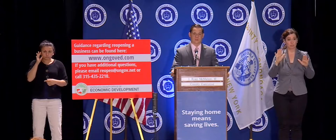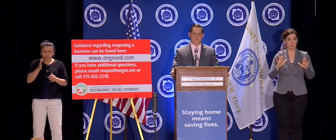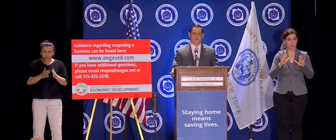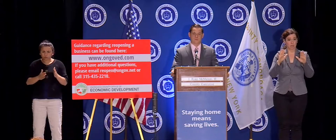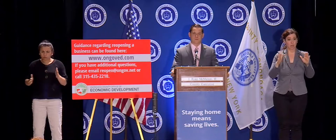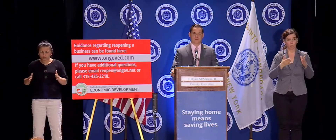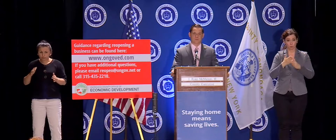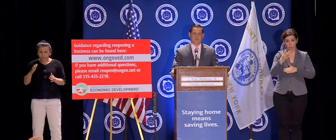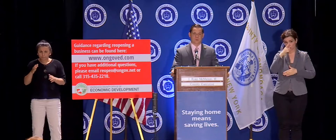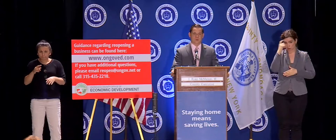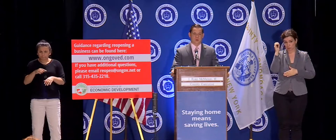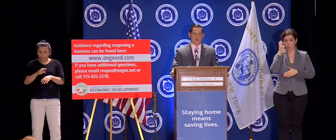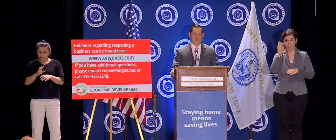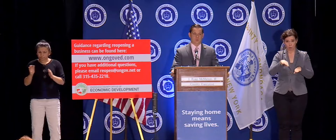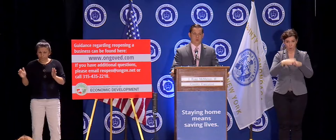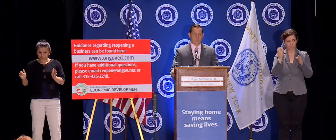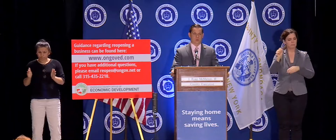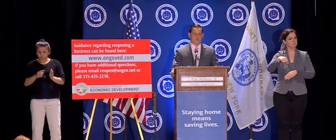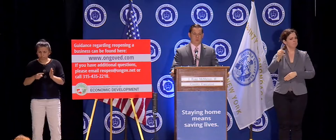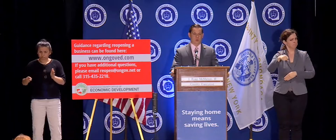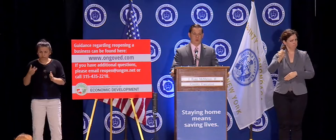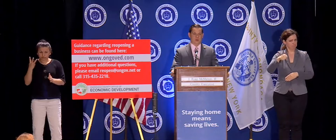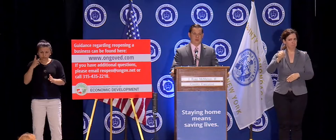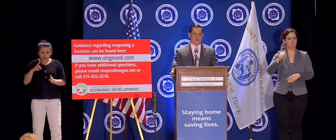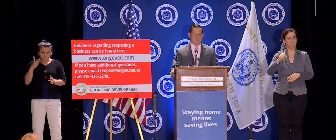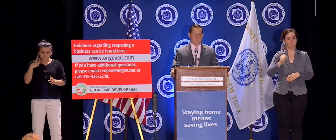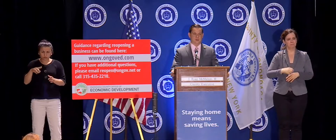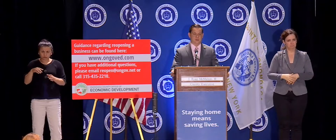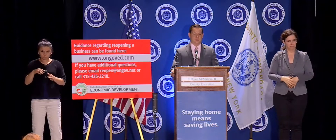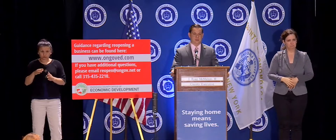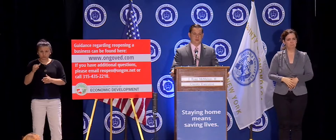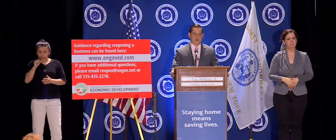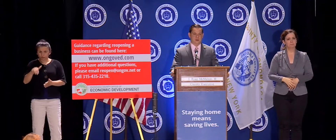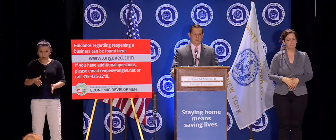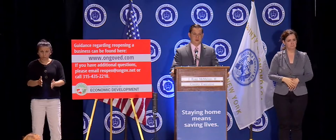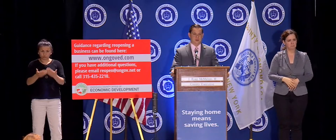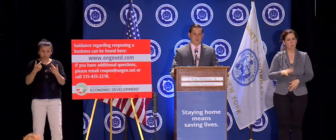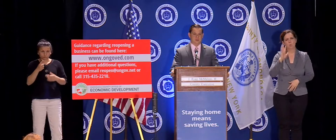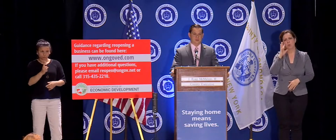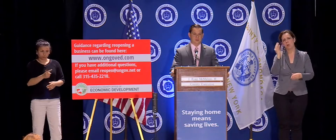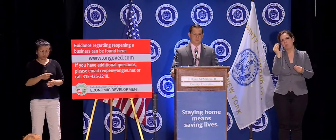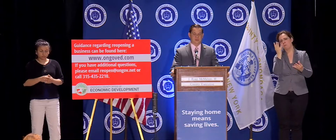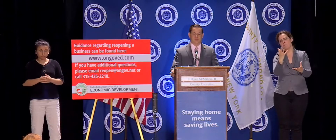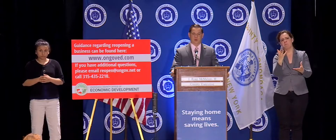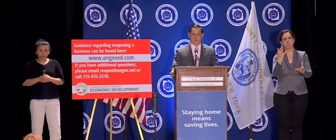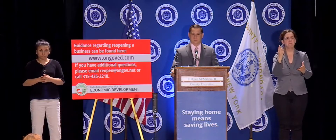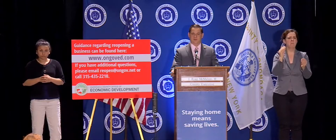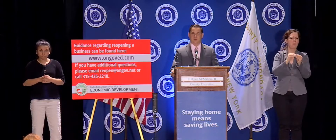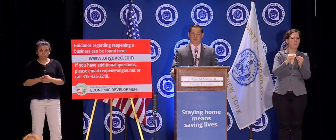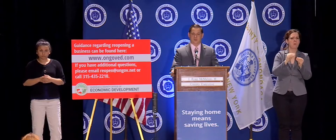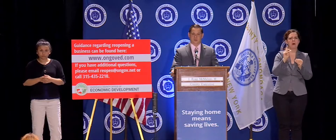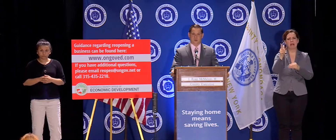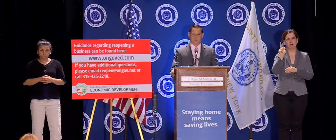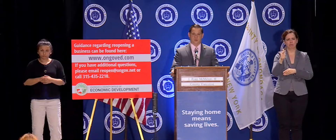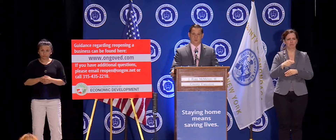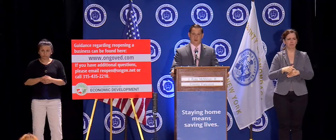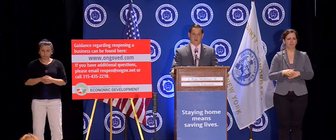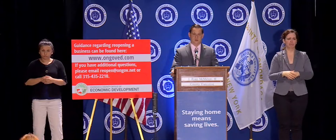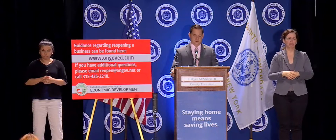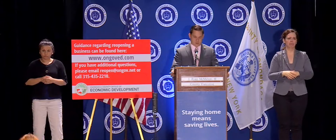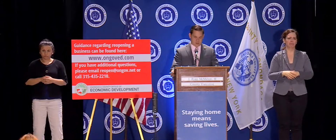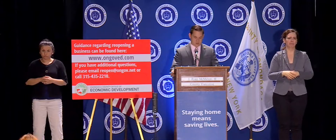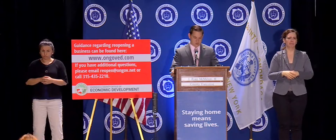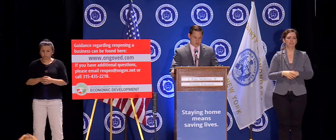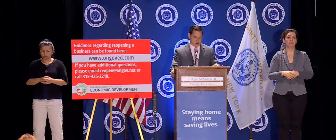Correct. And we'll give more, certainly, at some point, Jamesville Beach is going to be open as